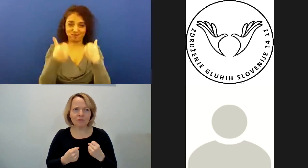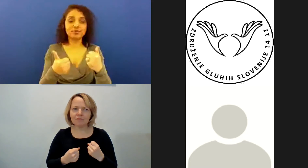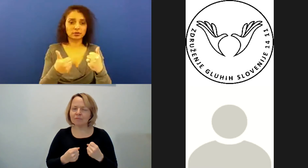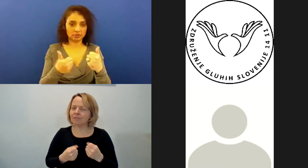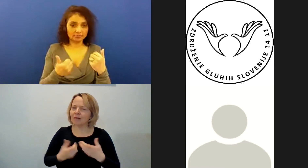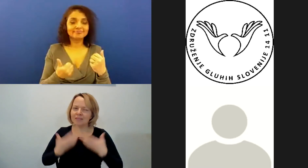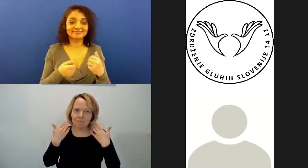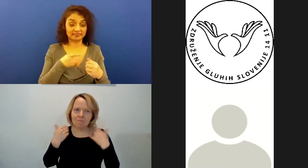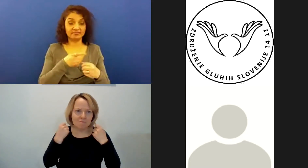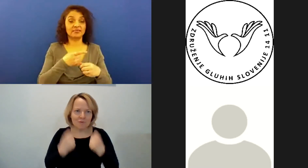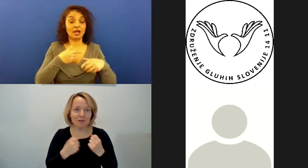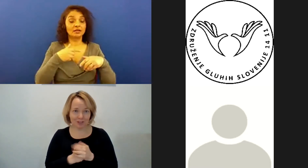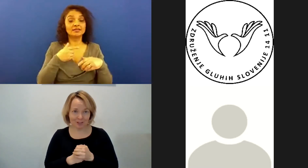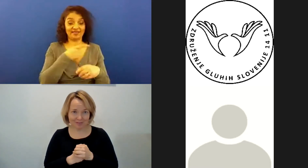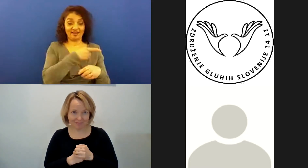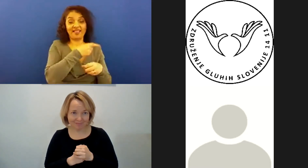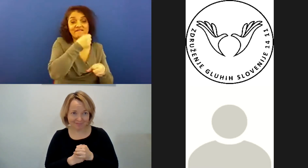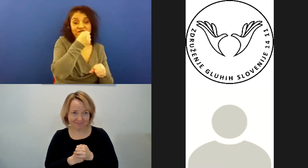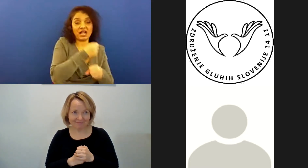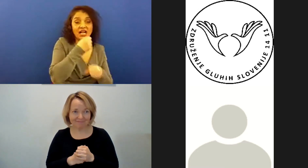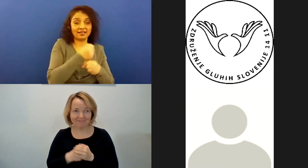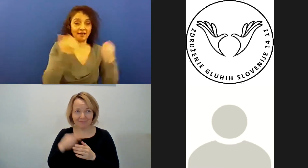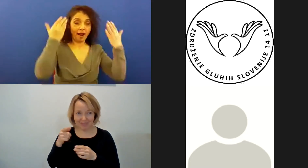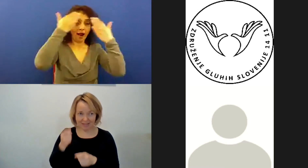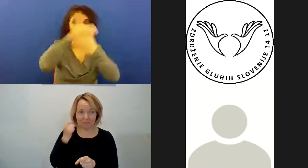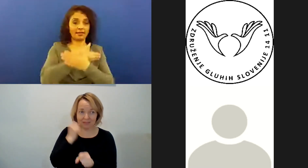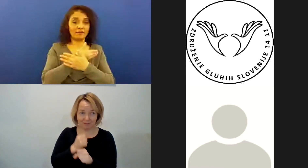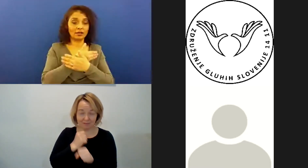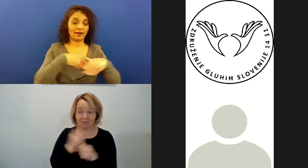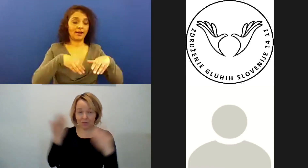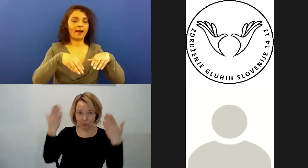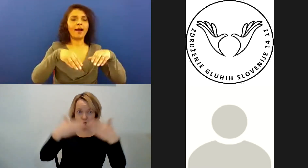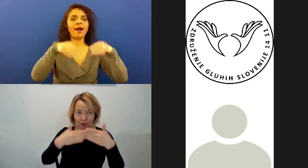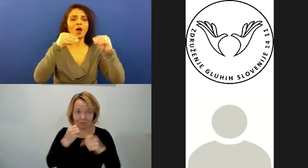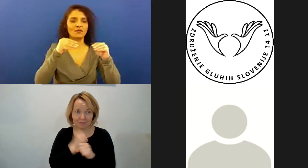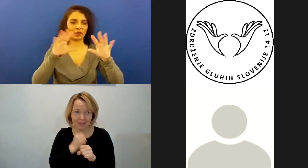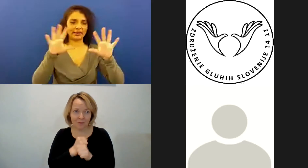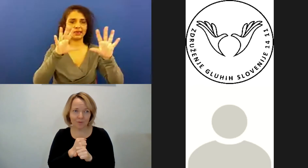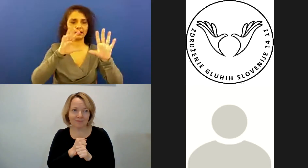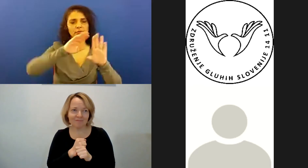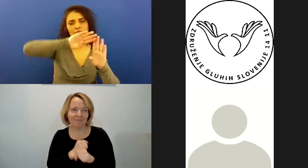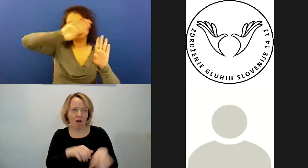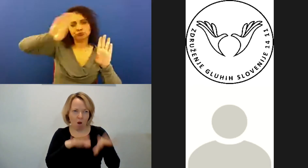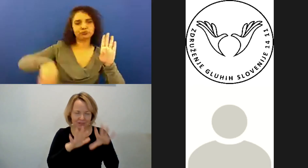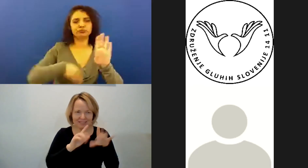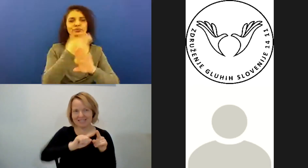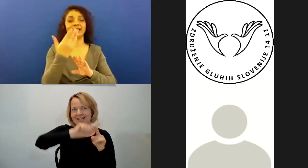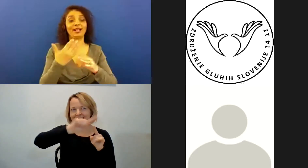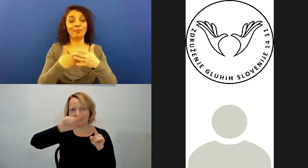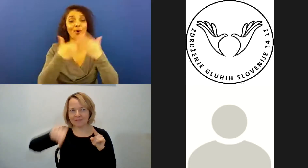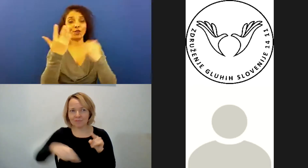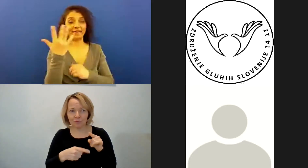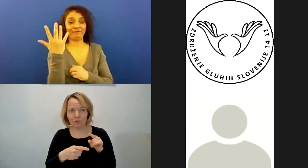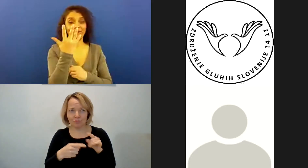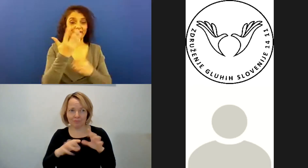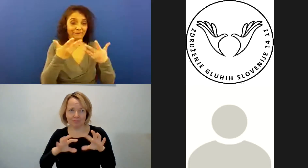And I'm an okay snowboarder since then. because it worked in the evening,